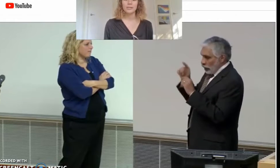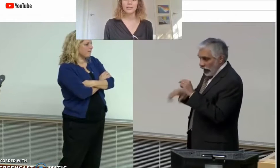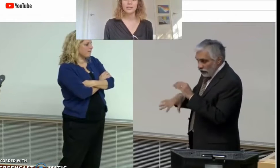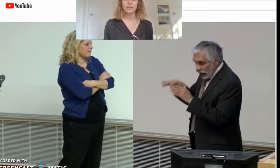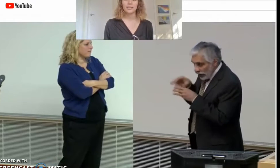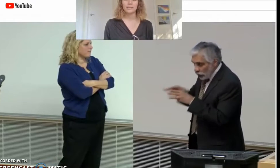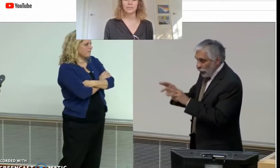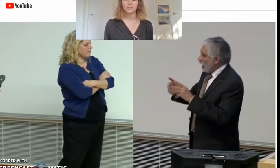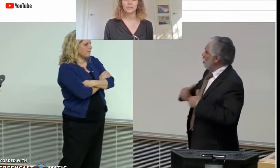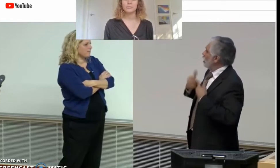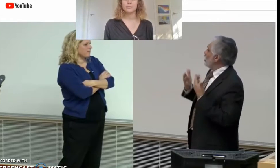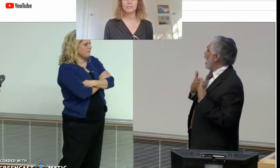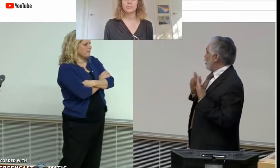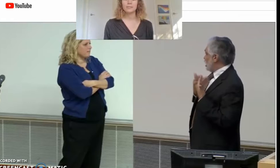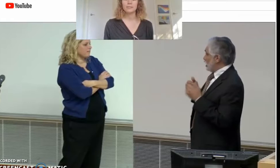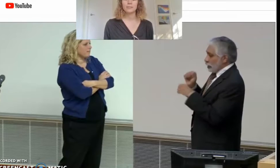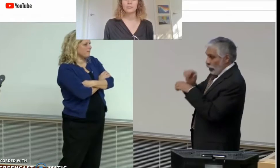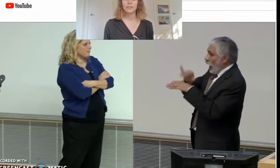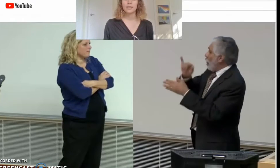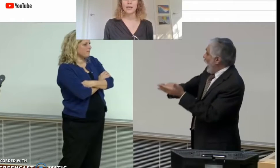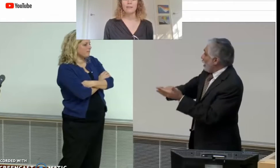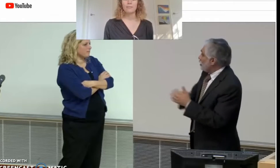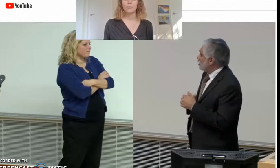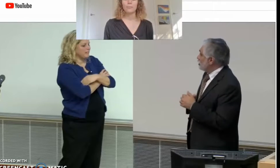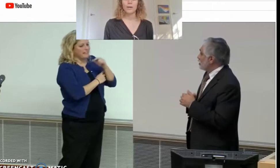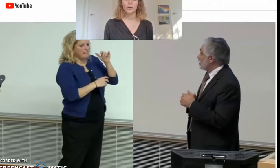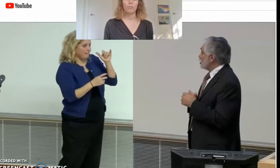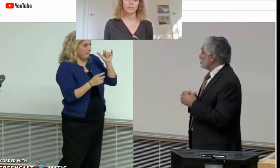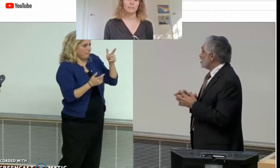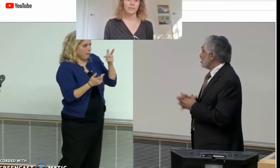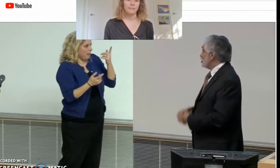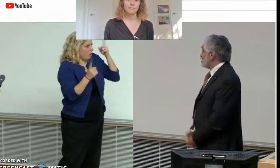can get them into treatment. And they can have a better quality of life.